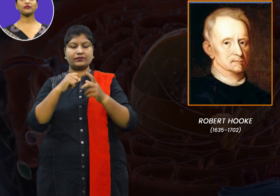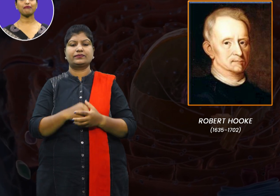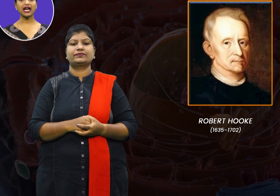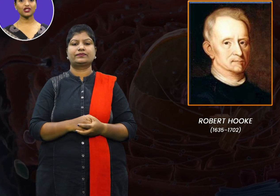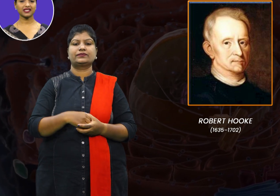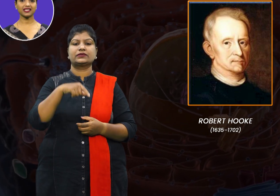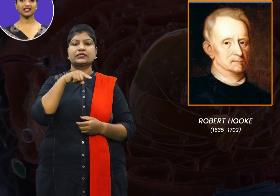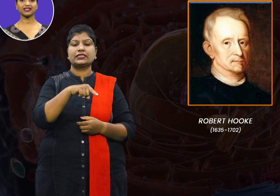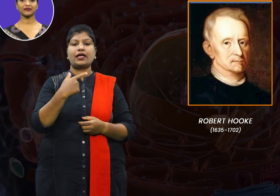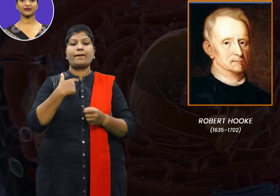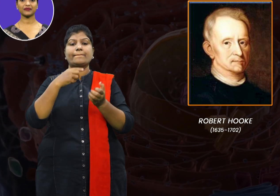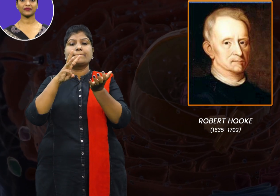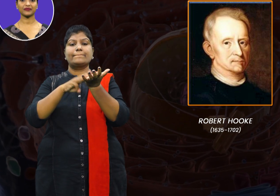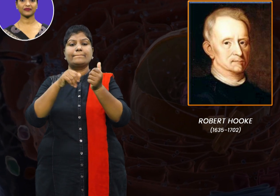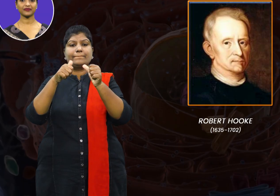and of matchstick